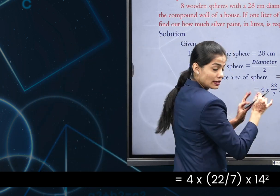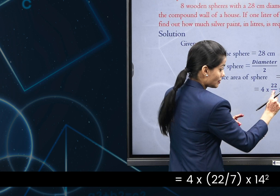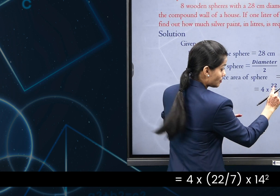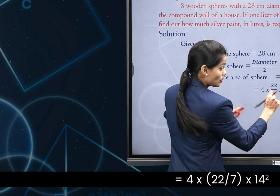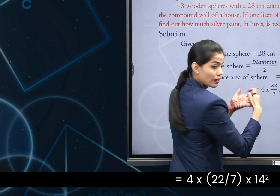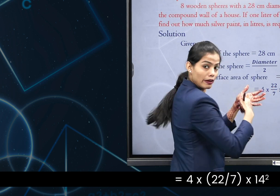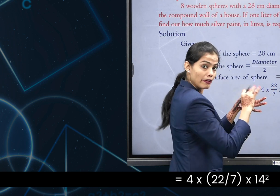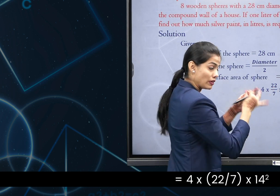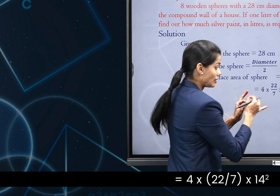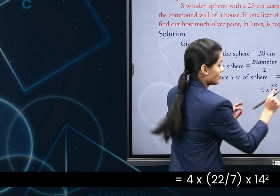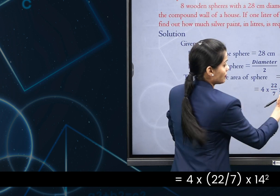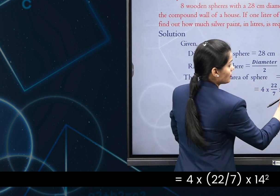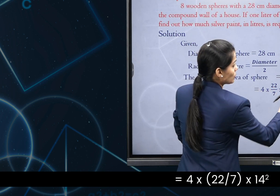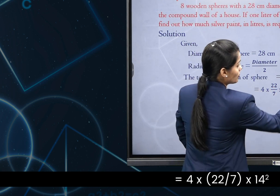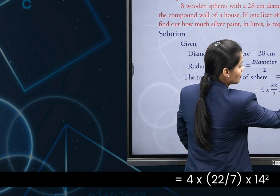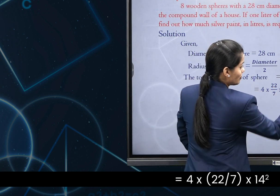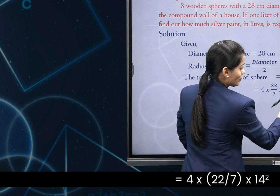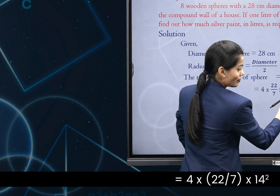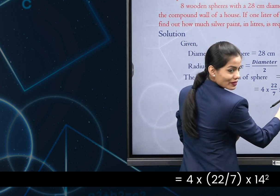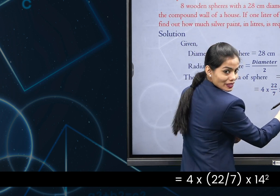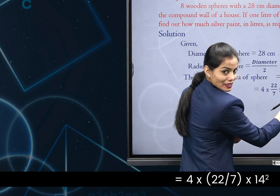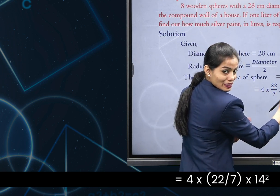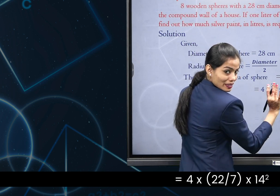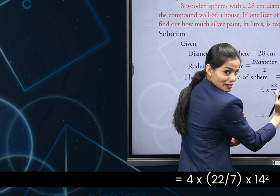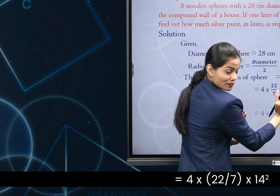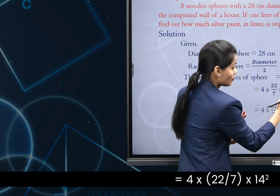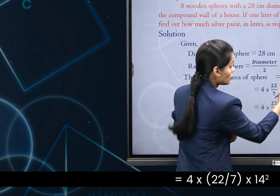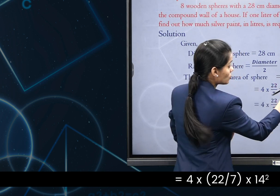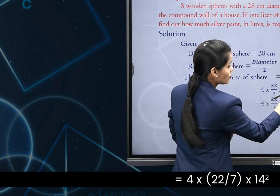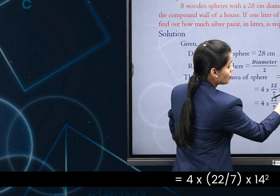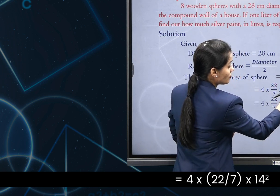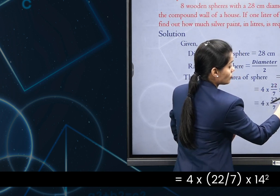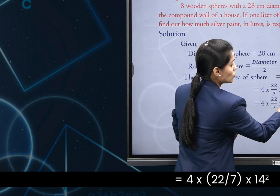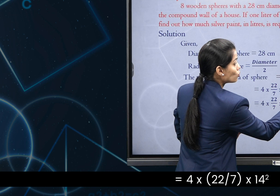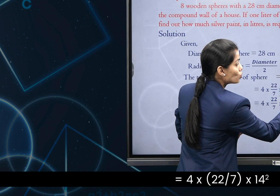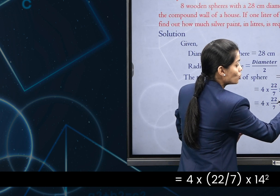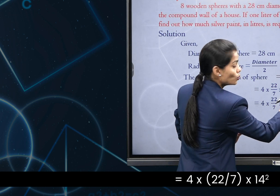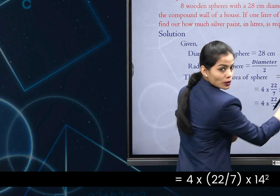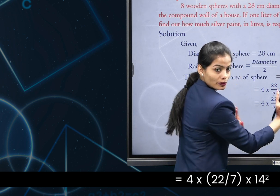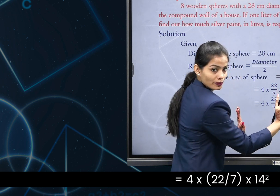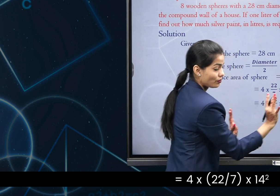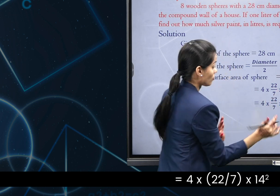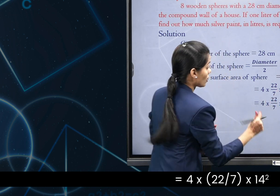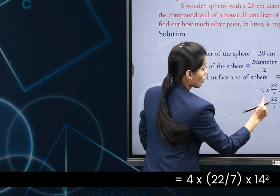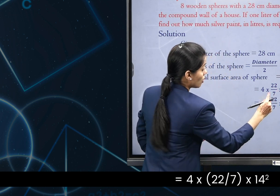is equal to 4 into 22 by 7 into 14 square.